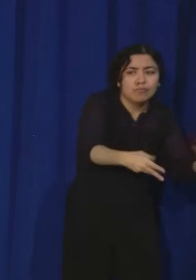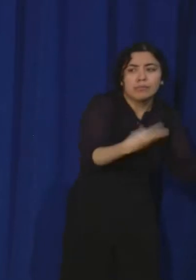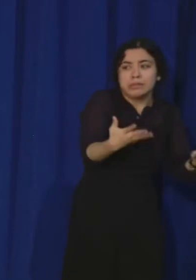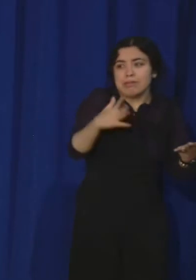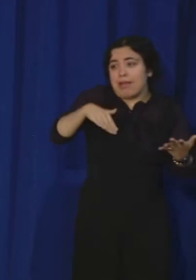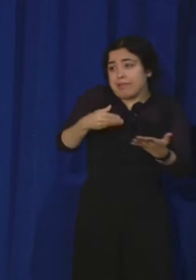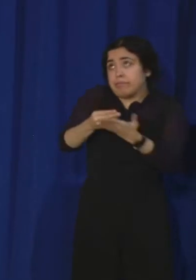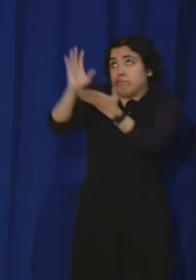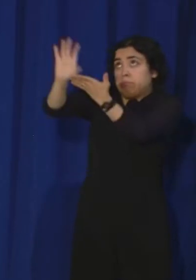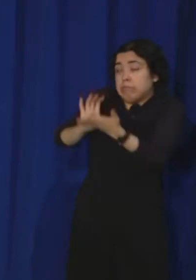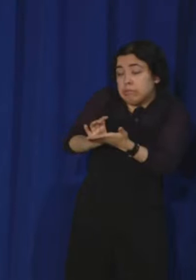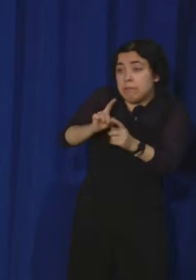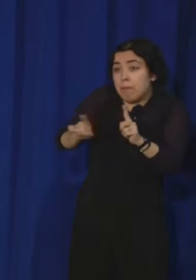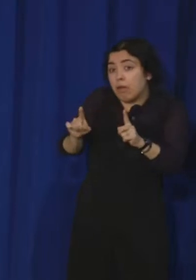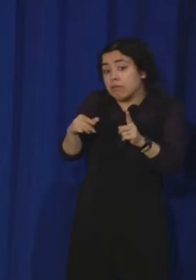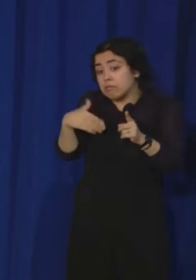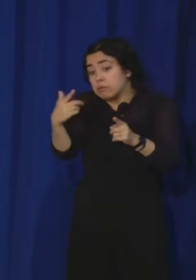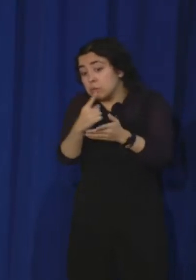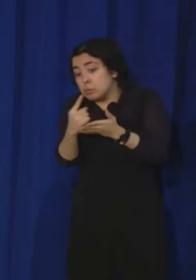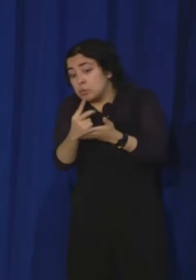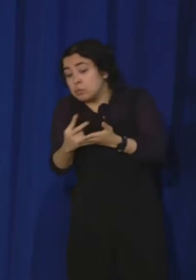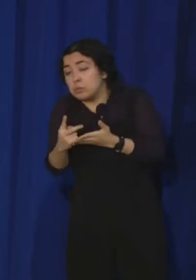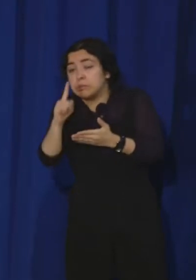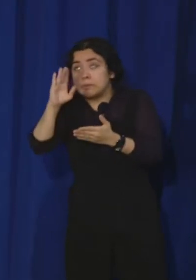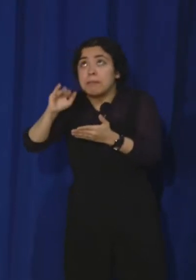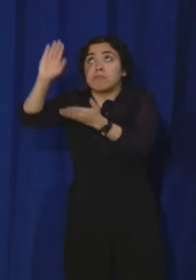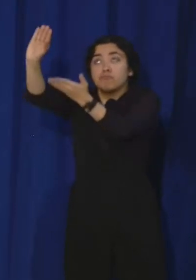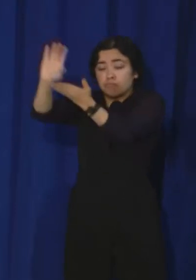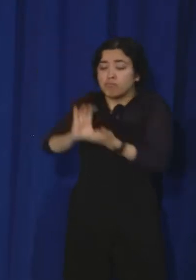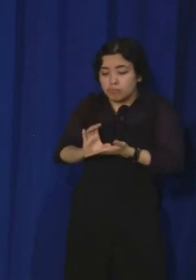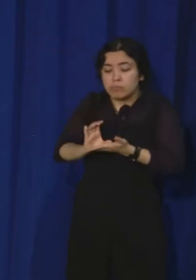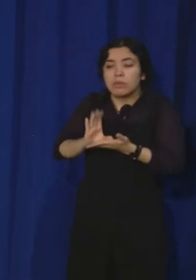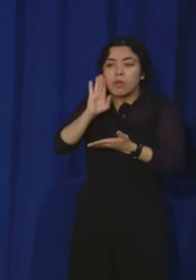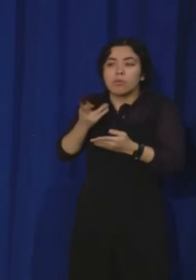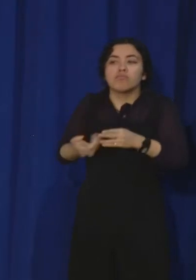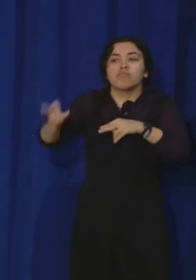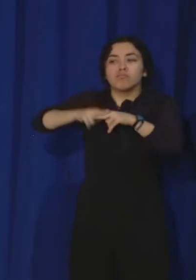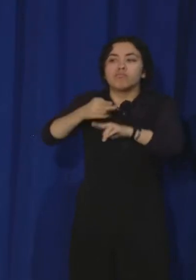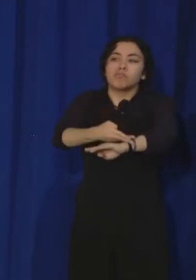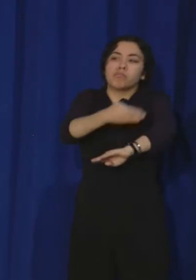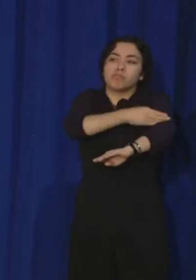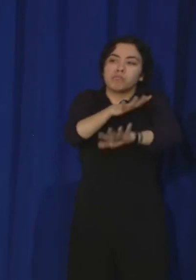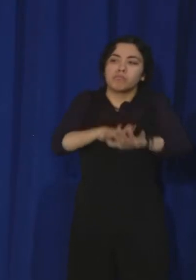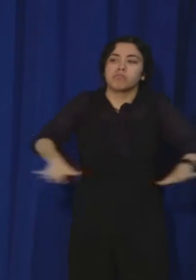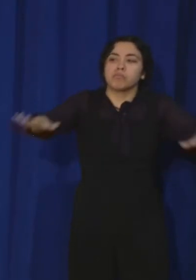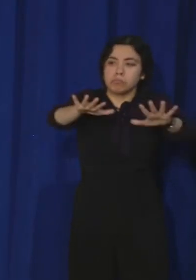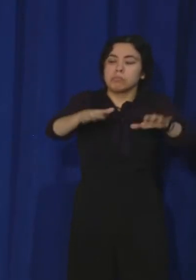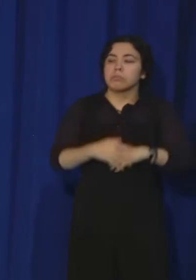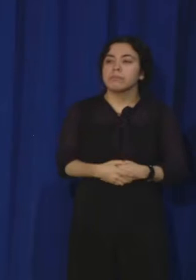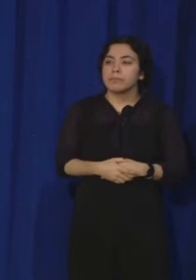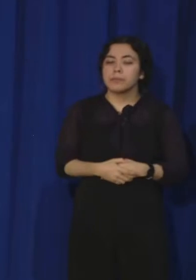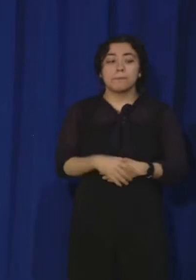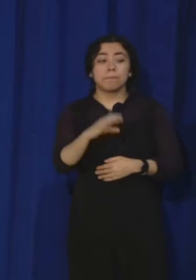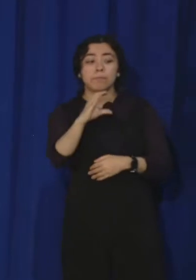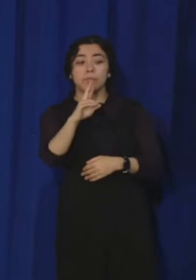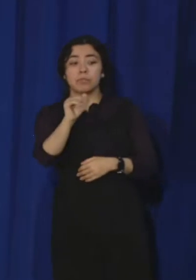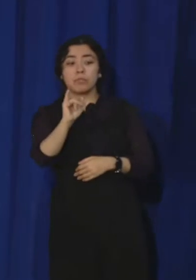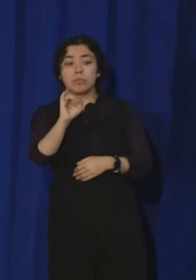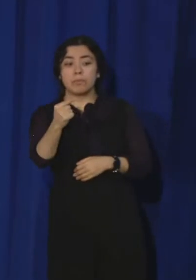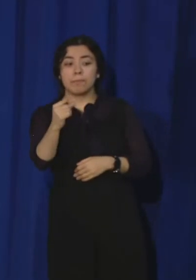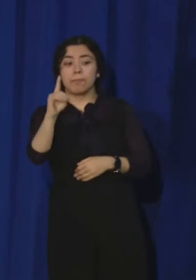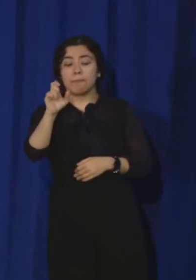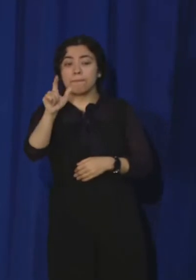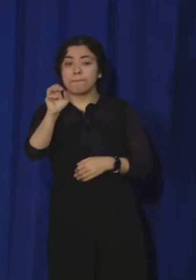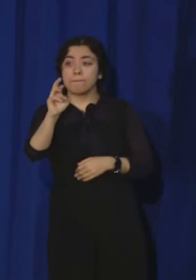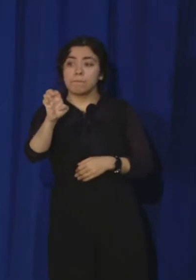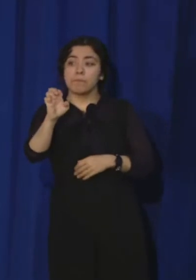over the next few weeks, we expect to be able to grow even further. Okay, Craig Delamore with WBBM is asking,